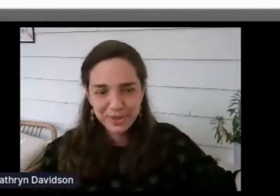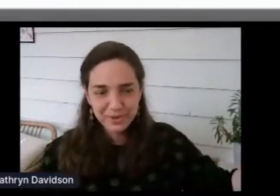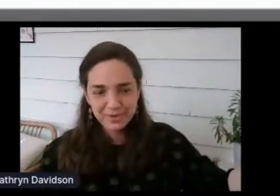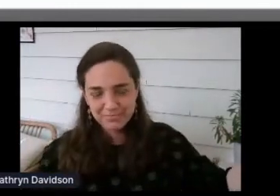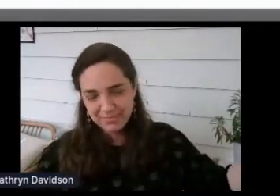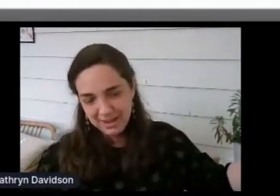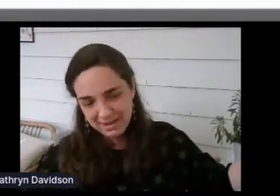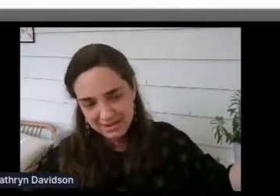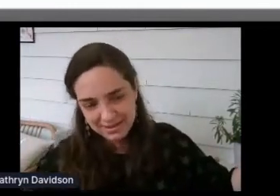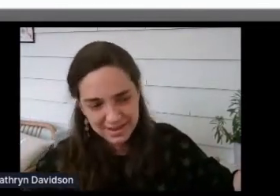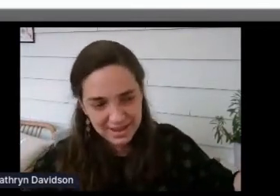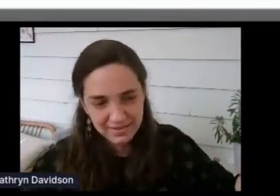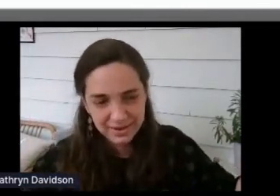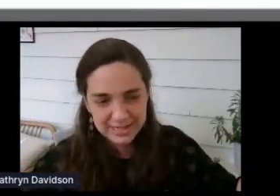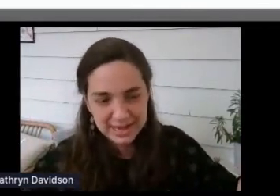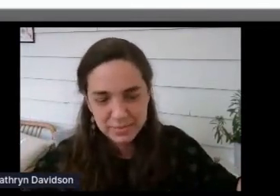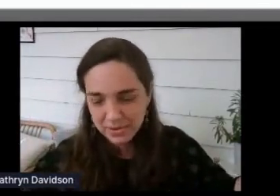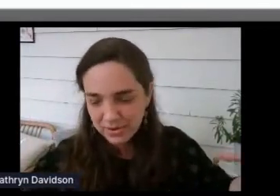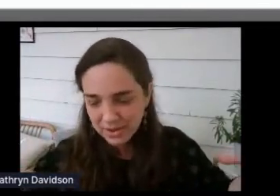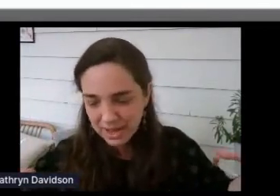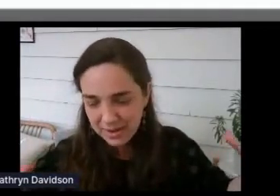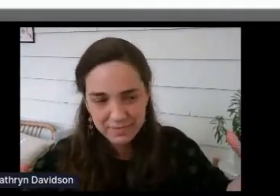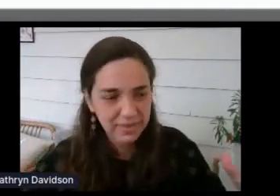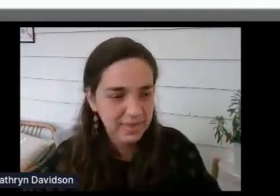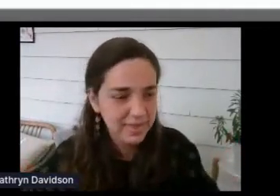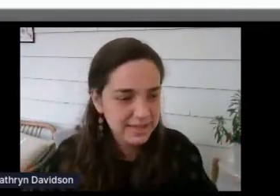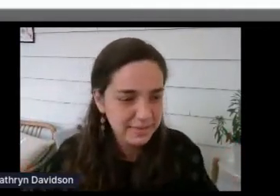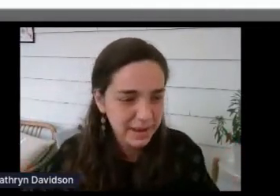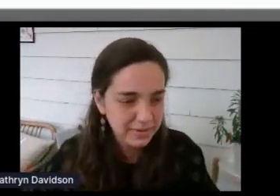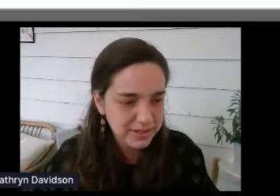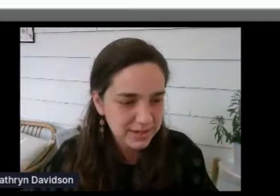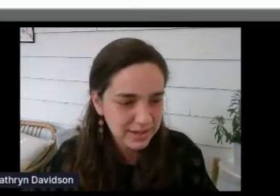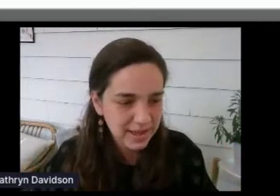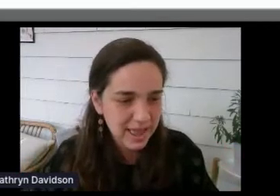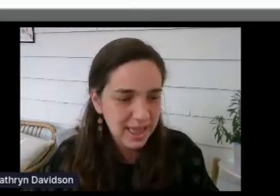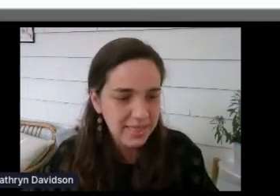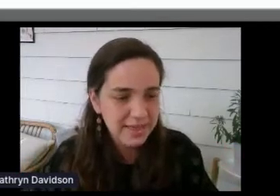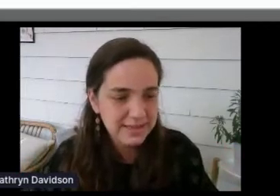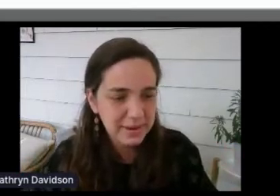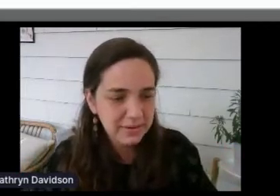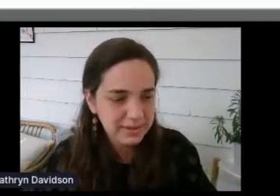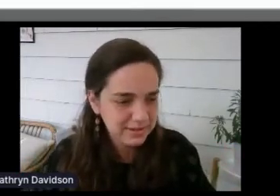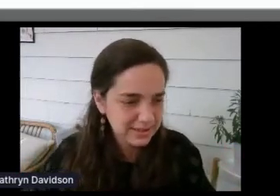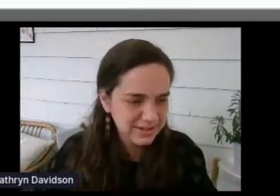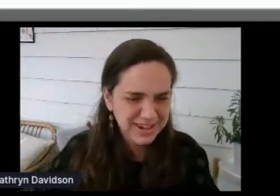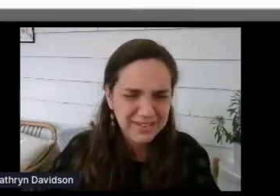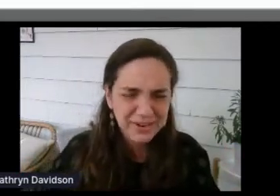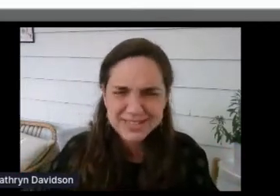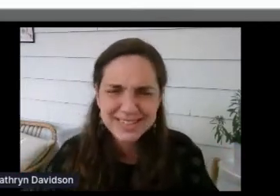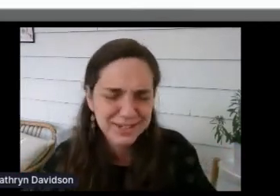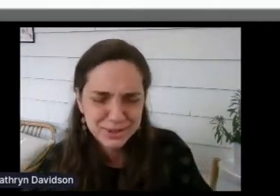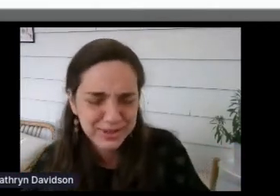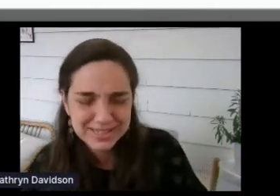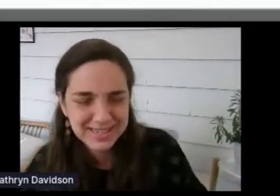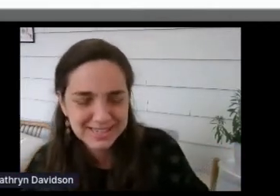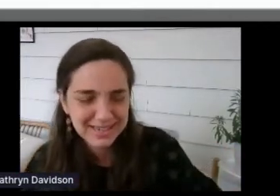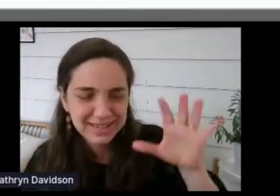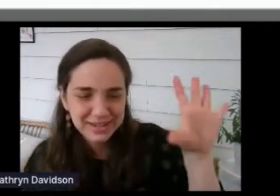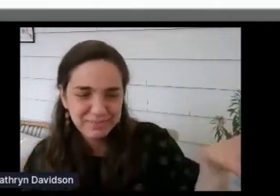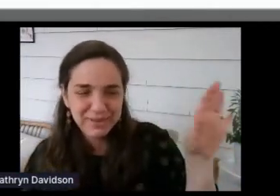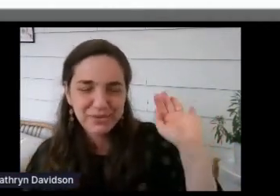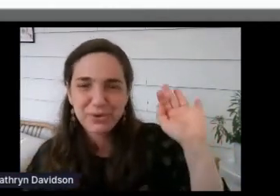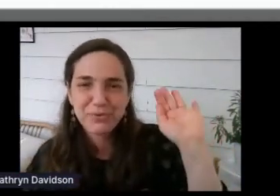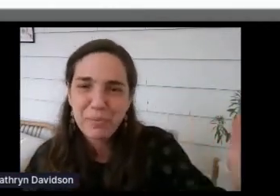So for example, this amount and this amount, they're kind of hard to see. I just took this as